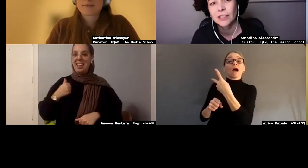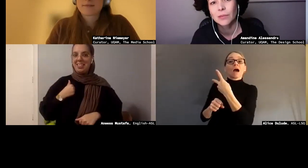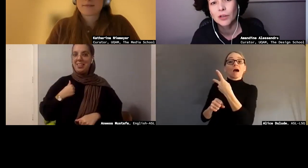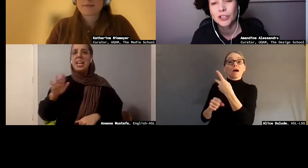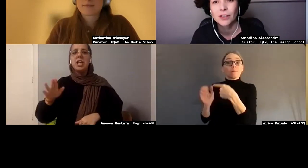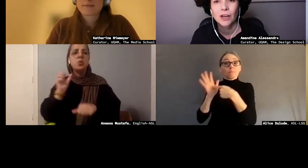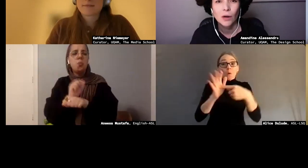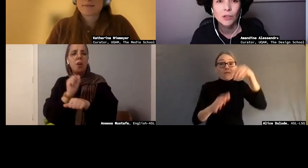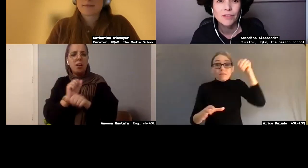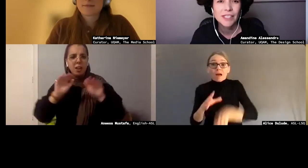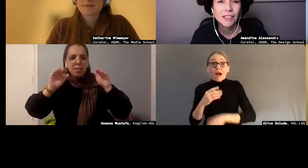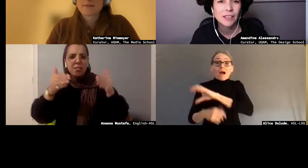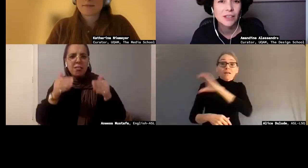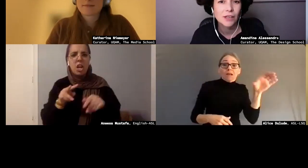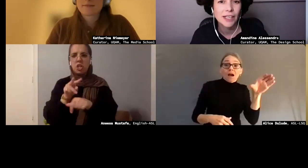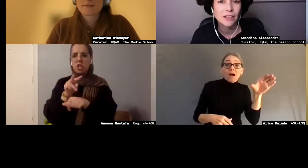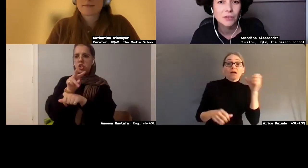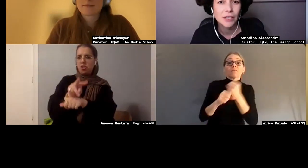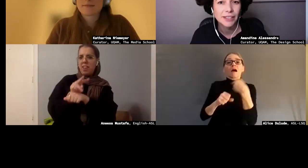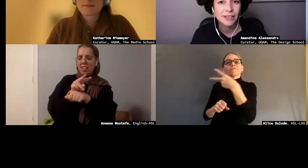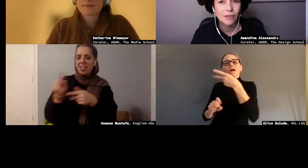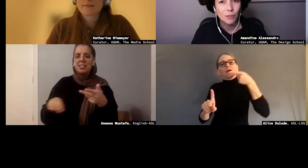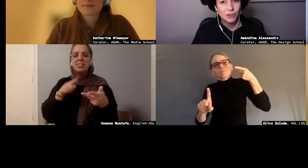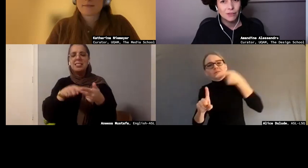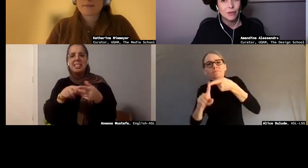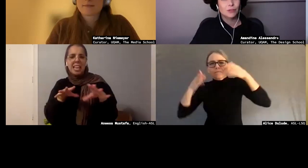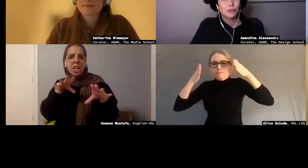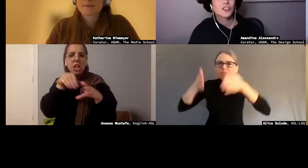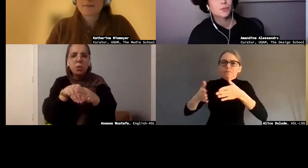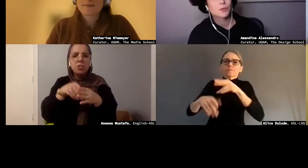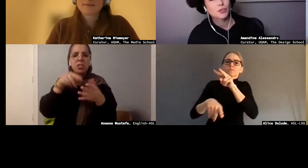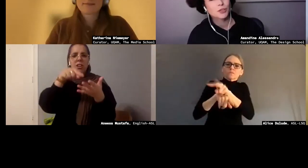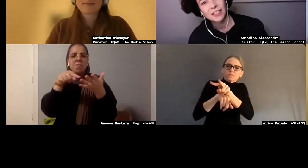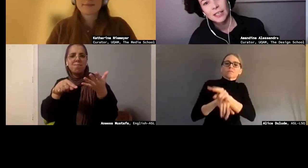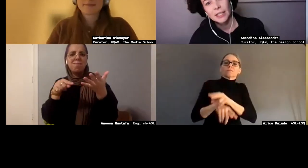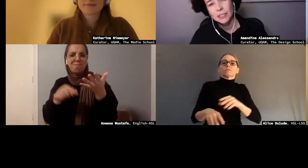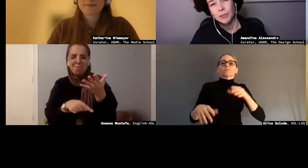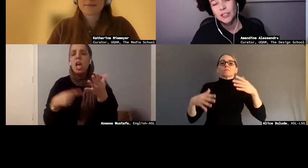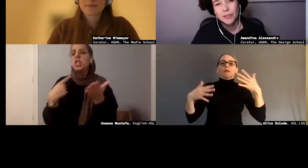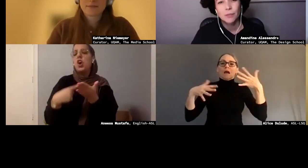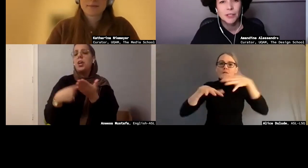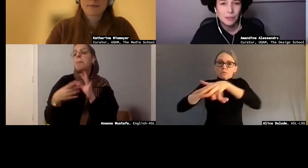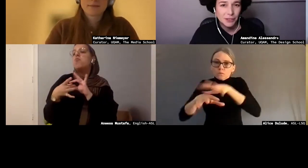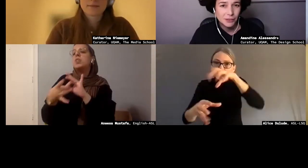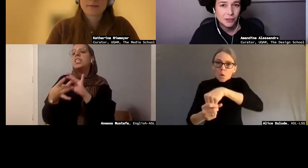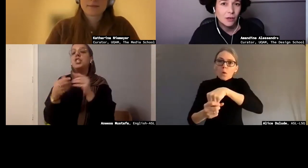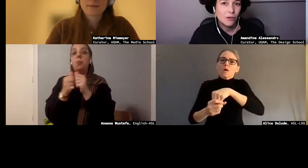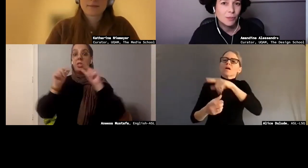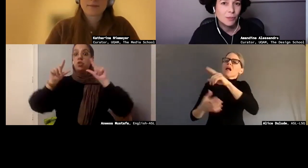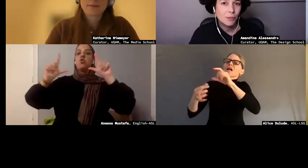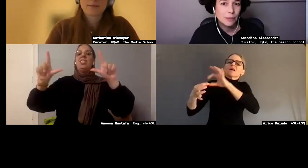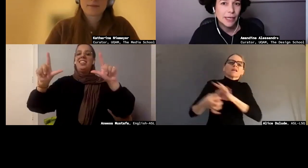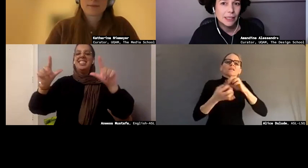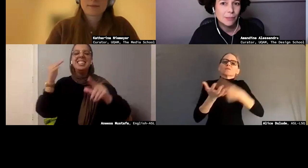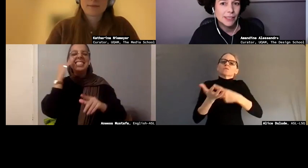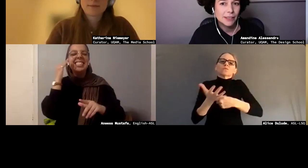and implosion, were revisited in the light of the latest developments of our relationship to screens, especially during the pandemics, with